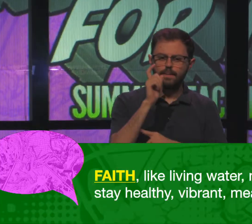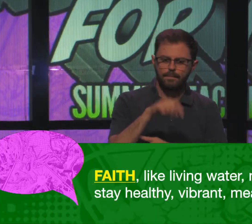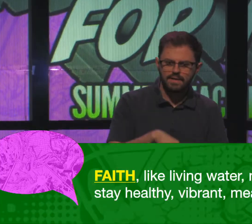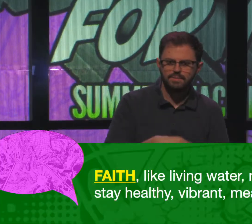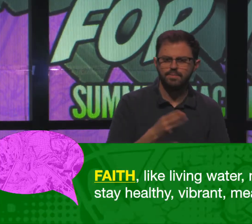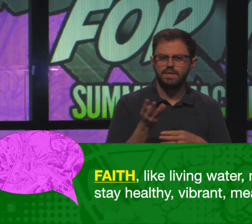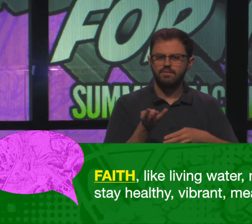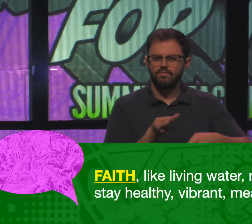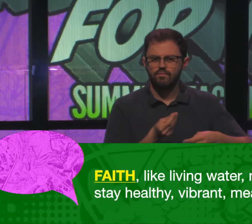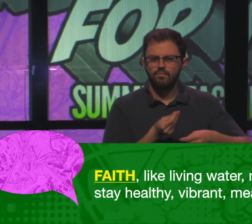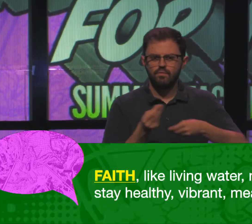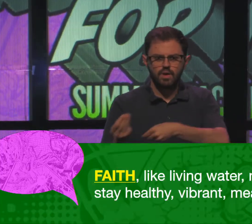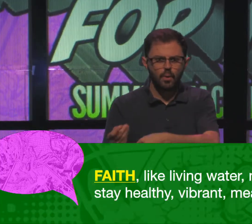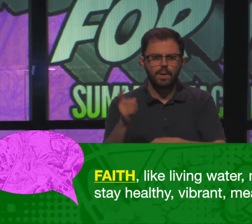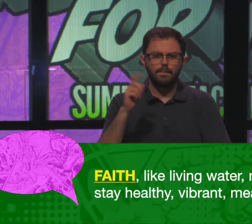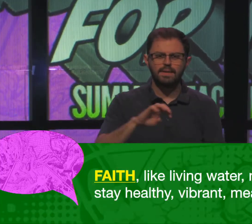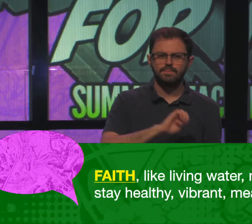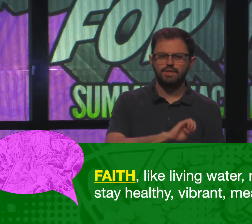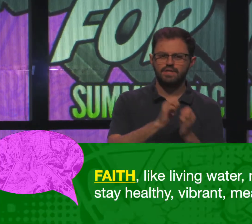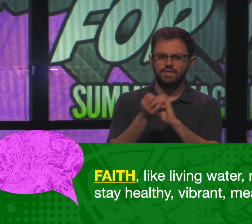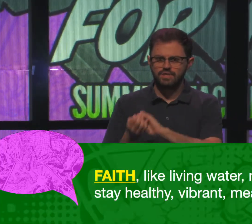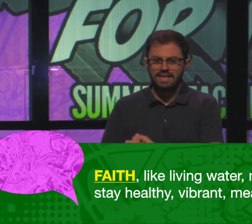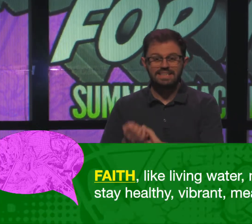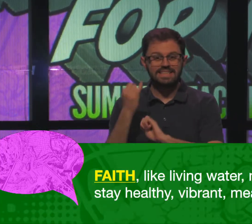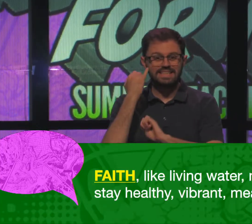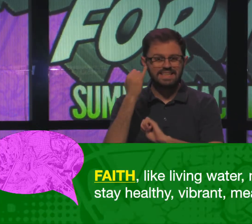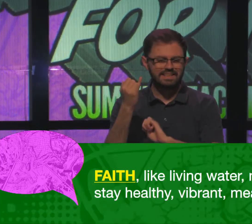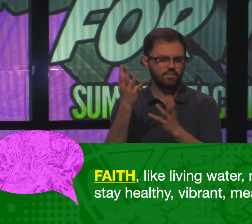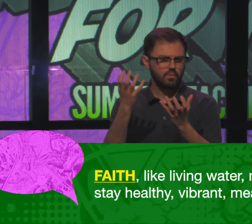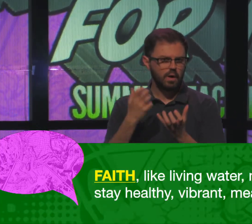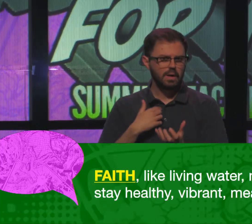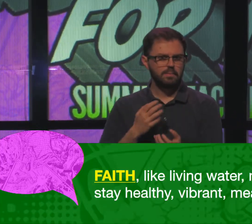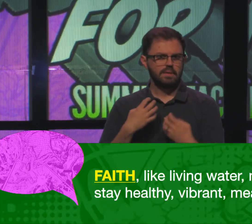healthy, vibrant, meaningful, and relevant.